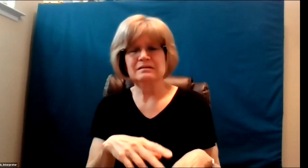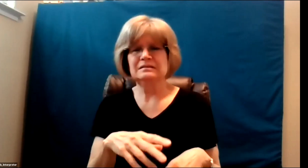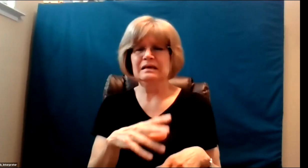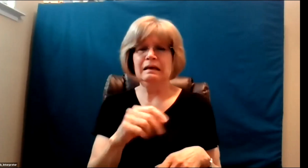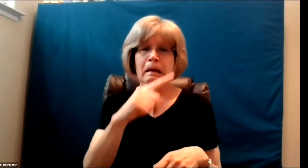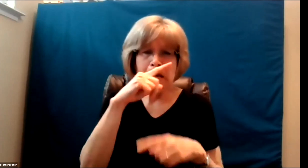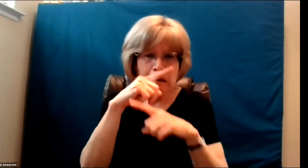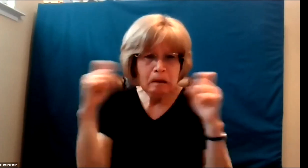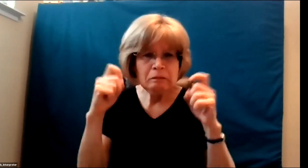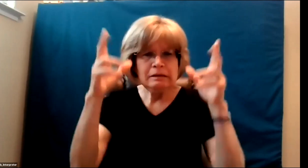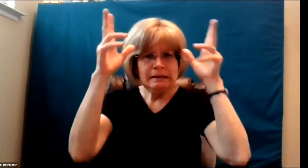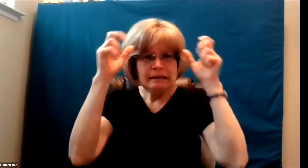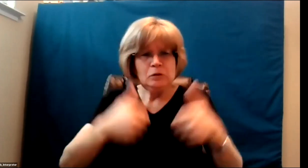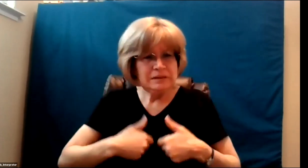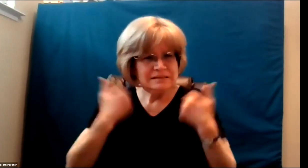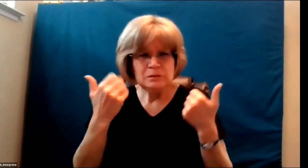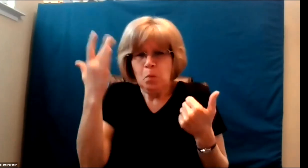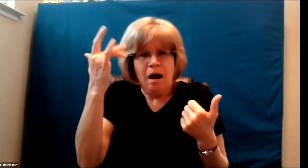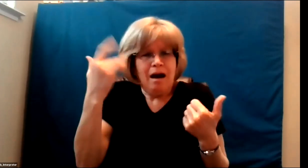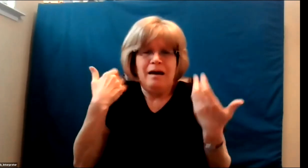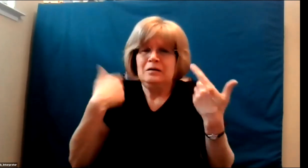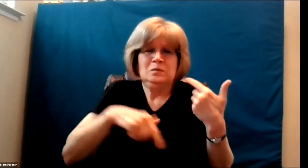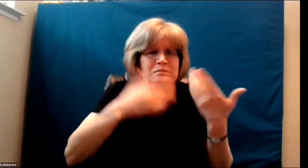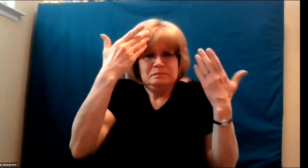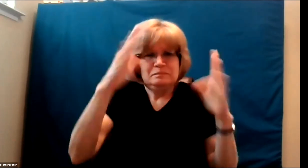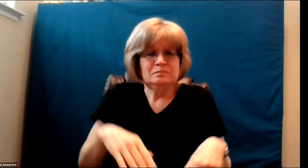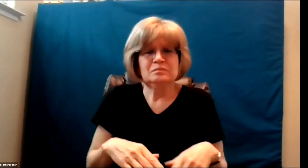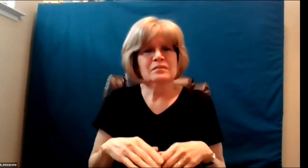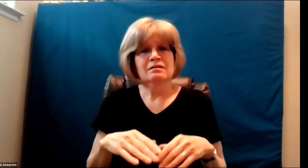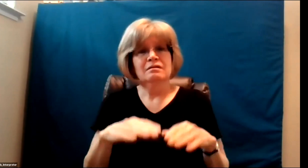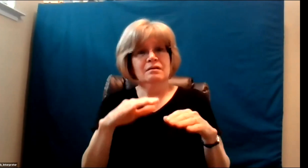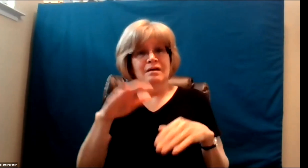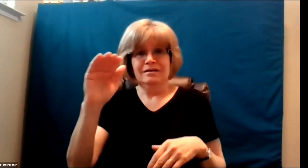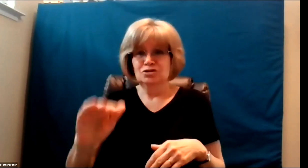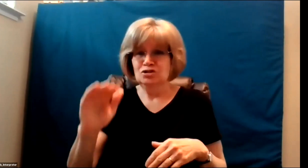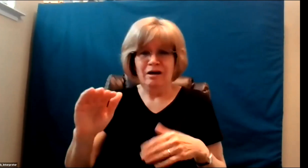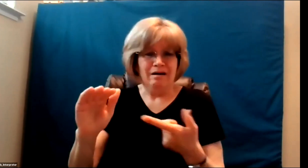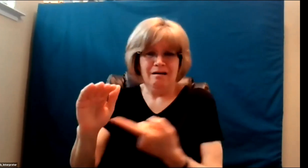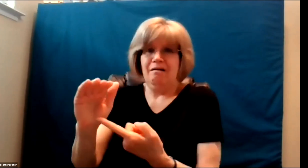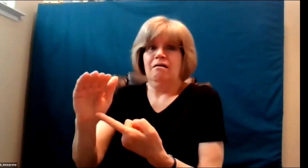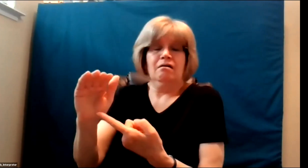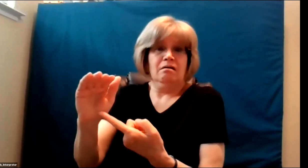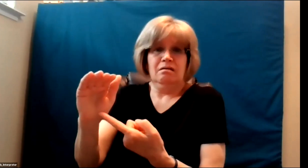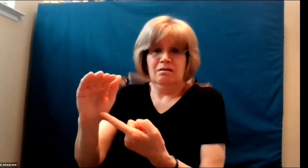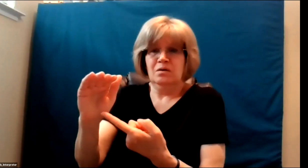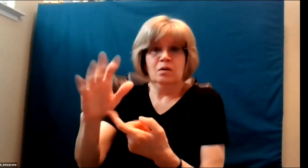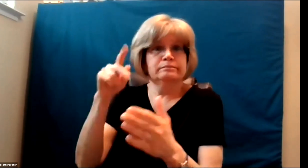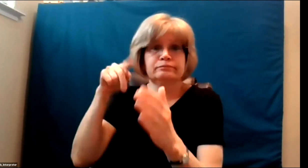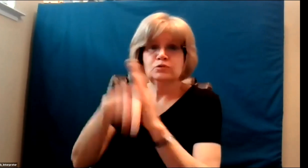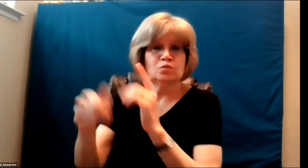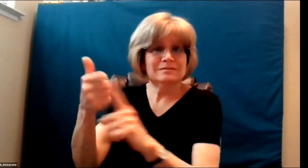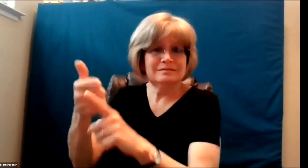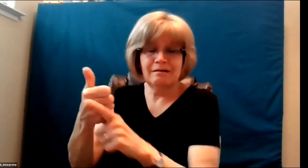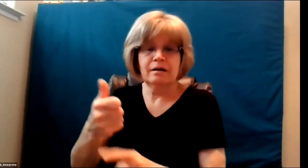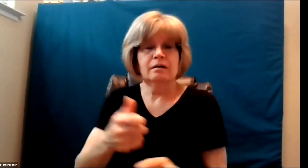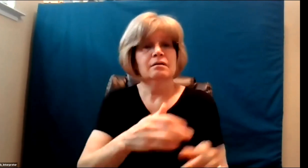and evil exist in the world. When a child sees no path but to end their life. When a person can only